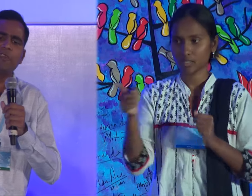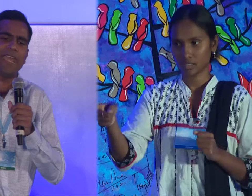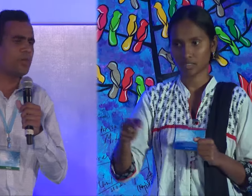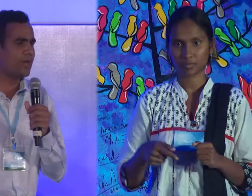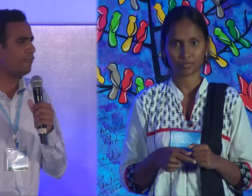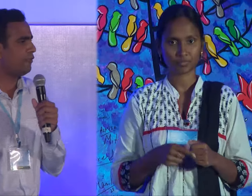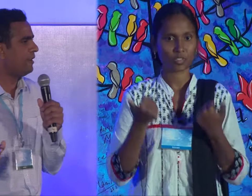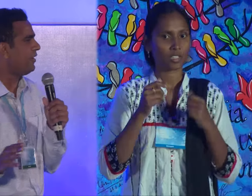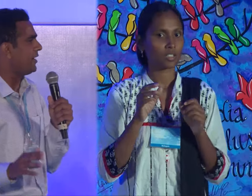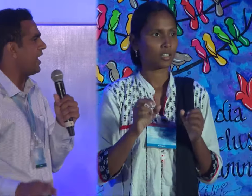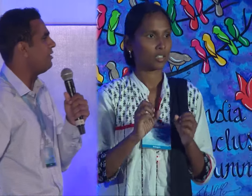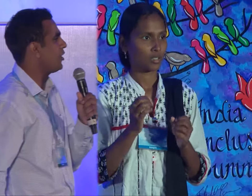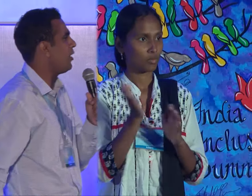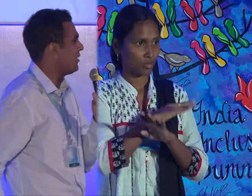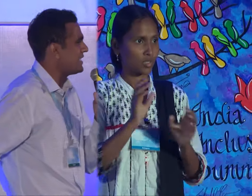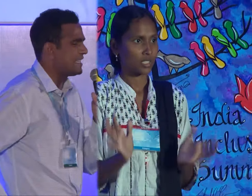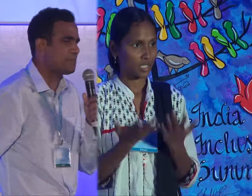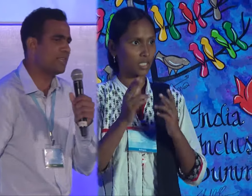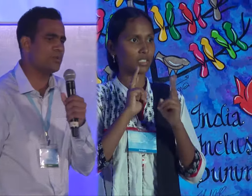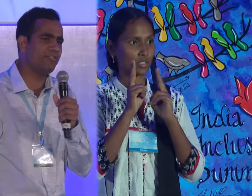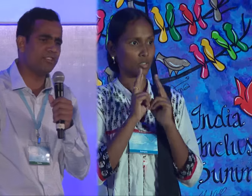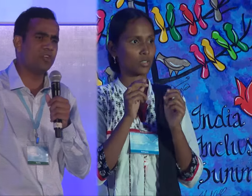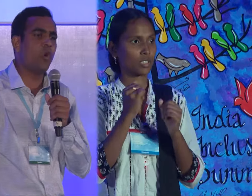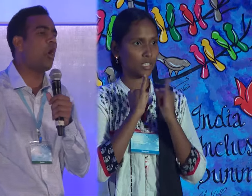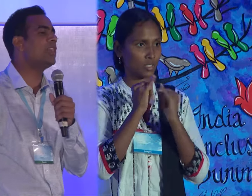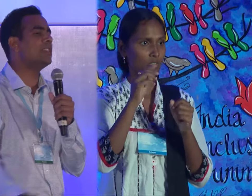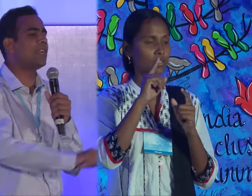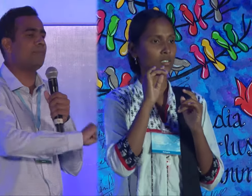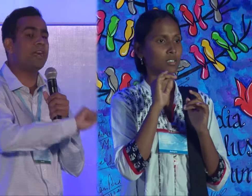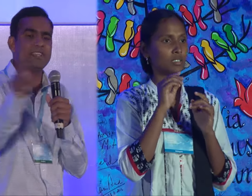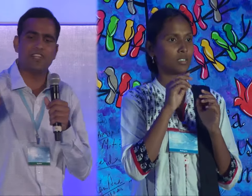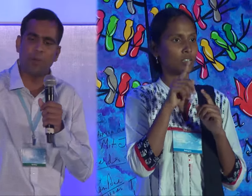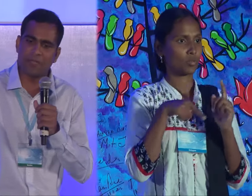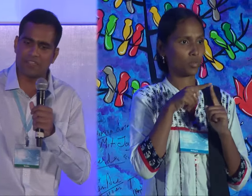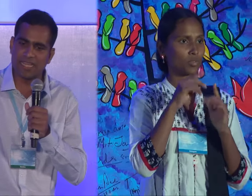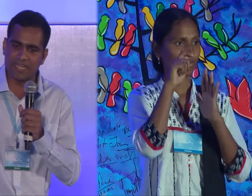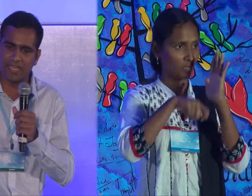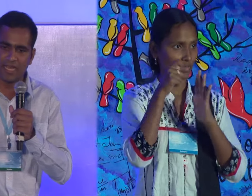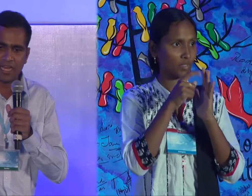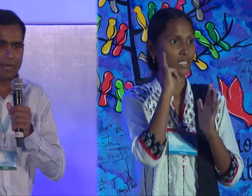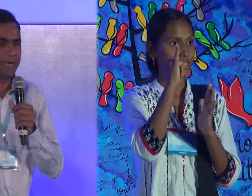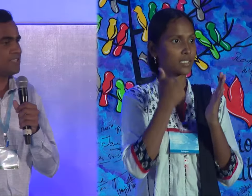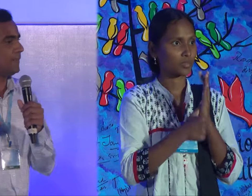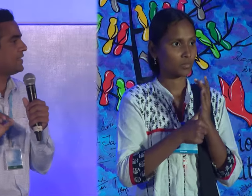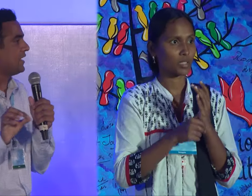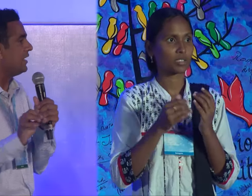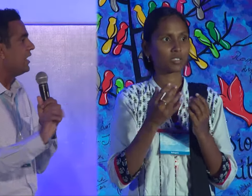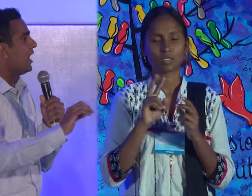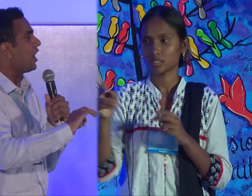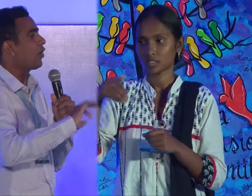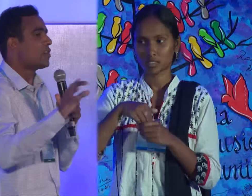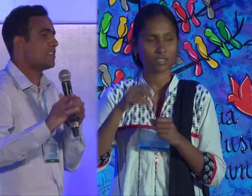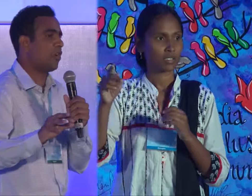started interviewing anyone for the film, we traveled for about 6 months with Virender to all the mud wrestling competitions that he participates